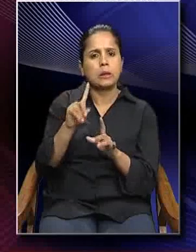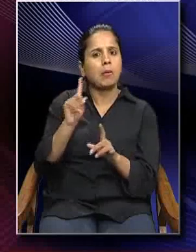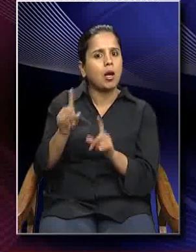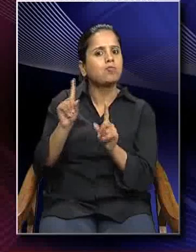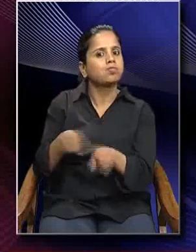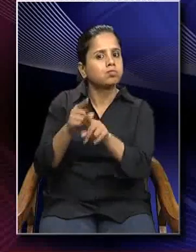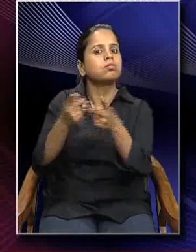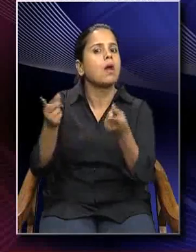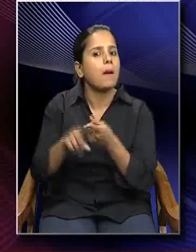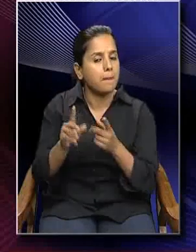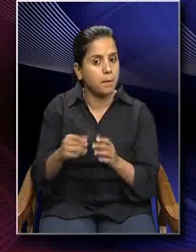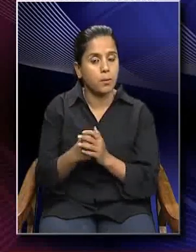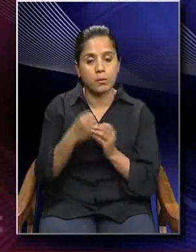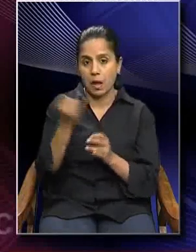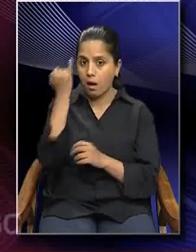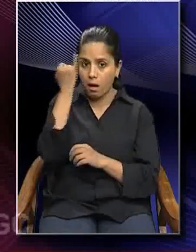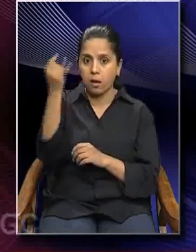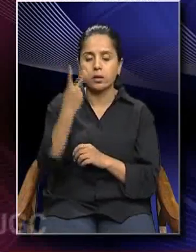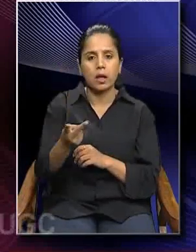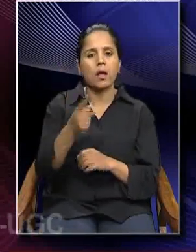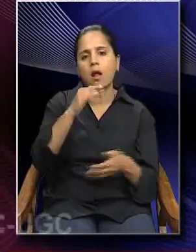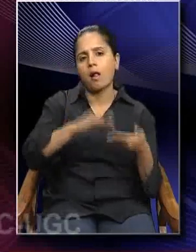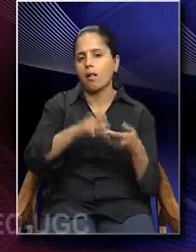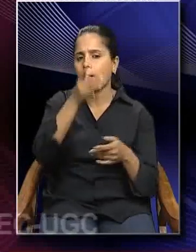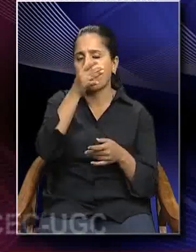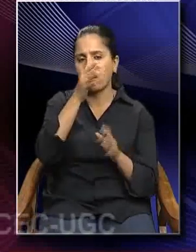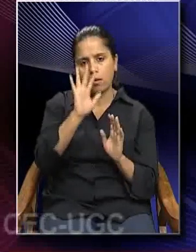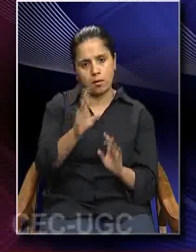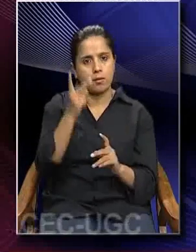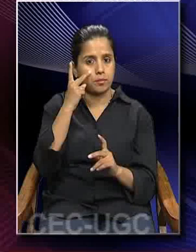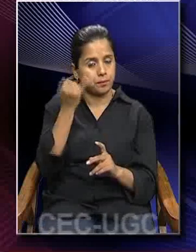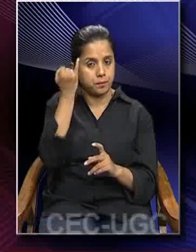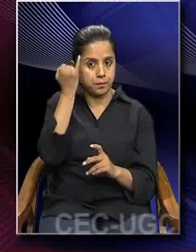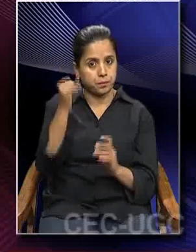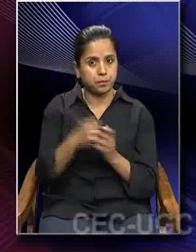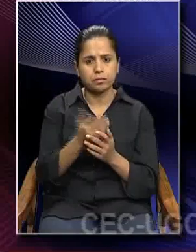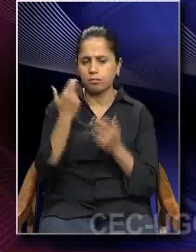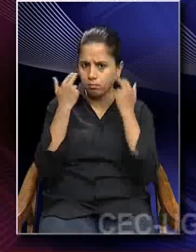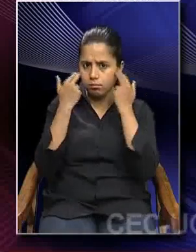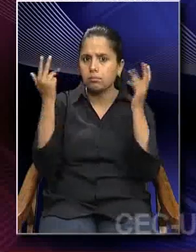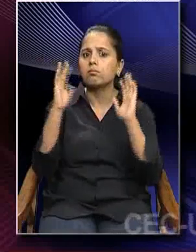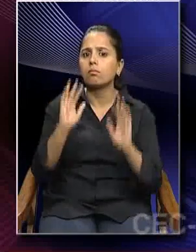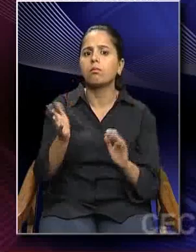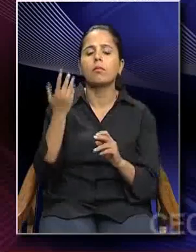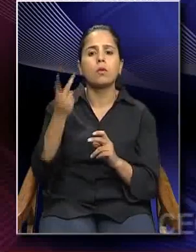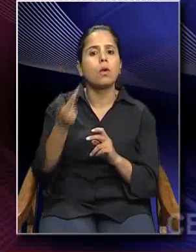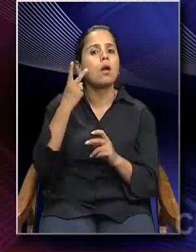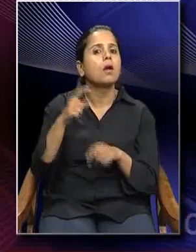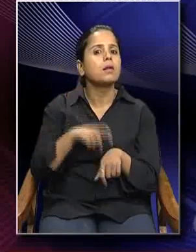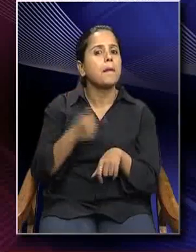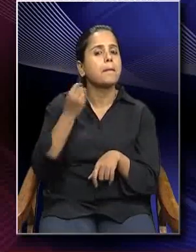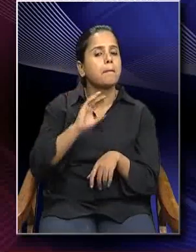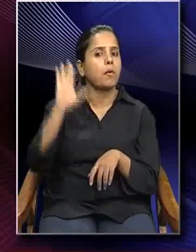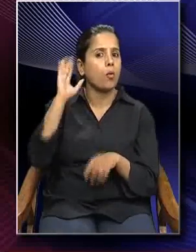idea of a false wife was very popular in the contemporary